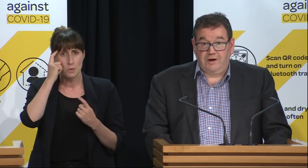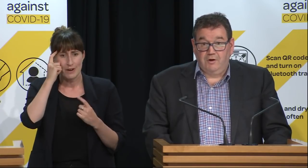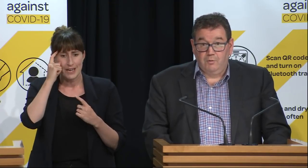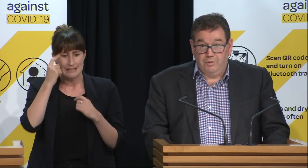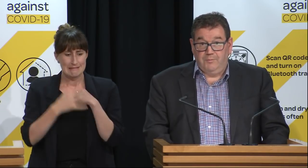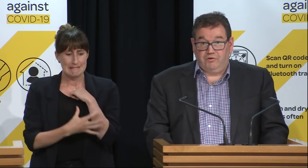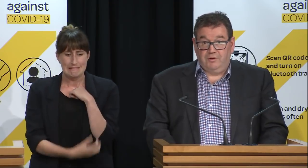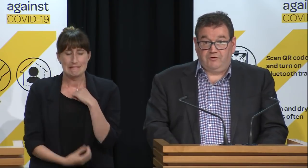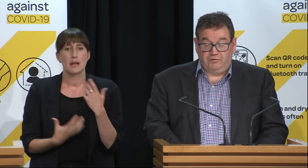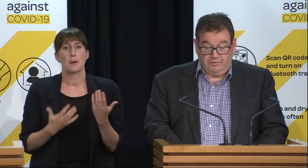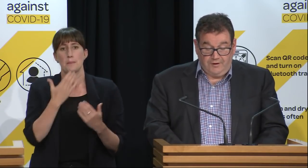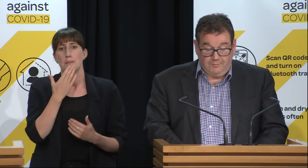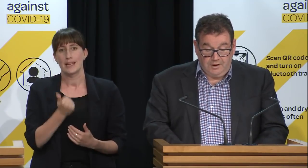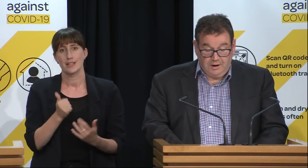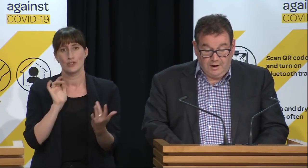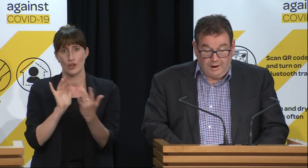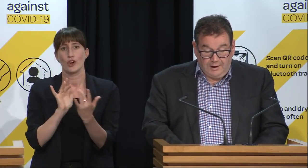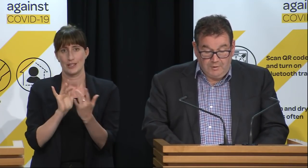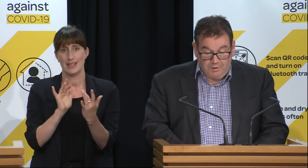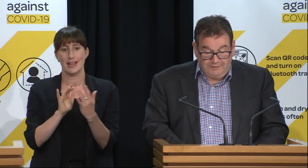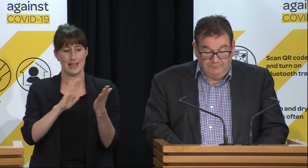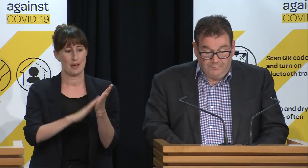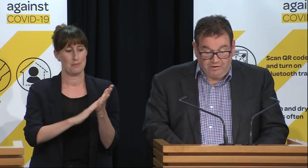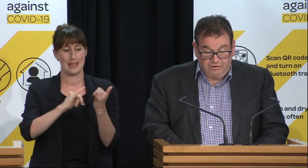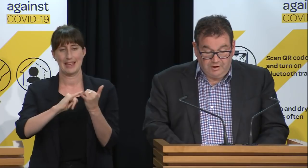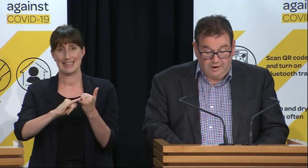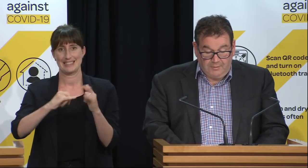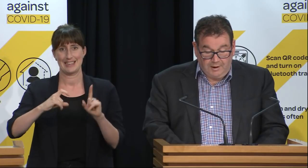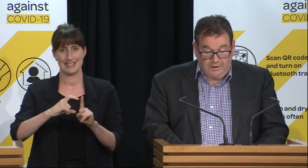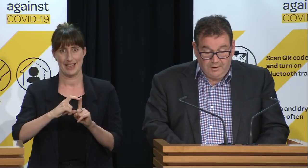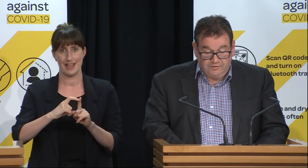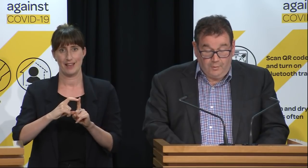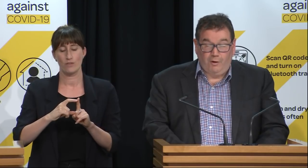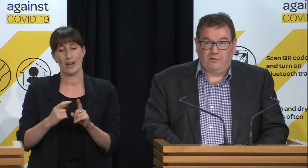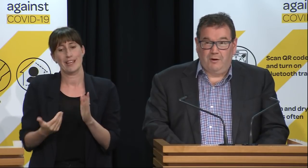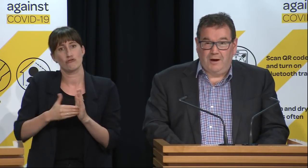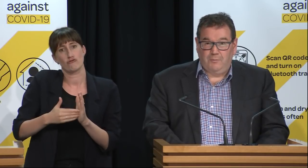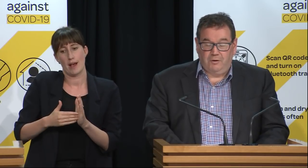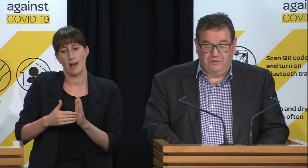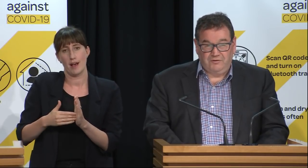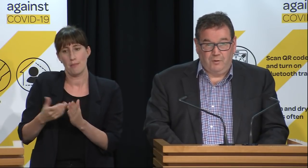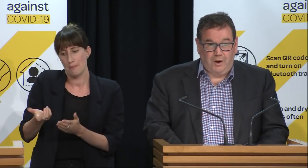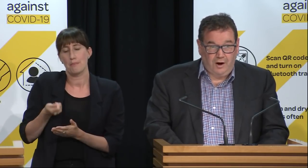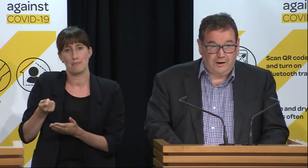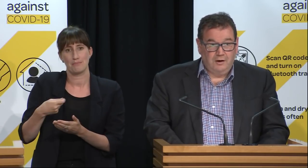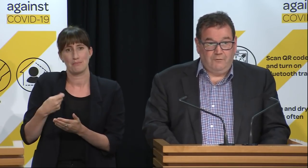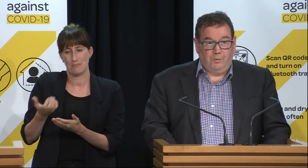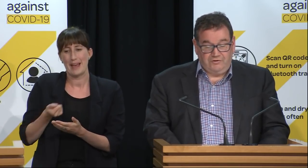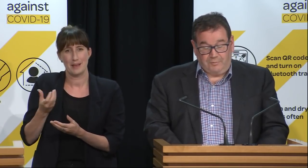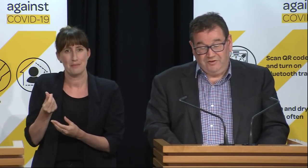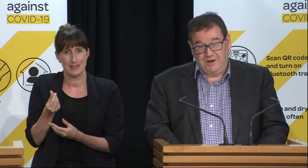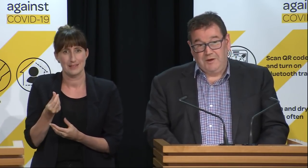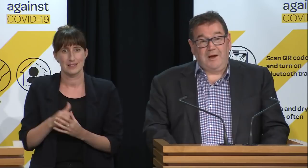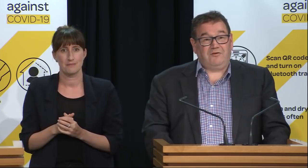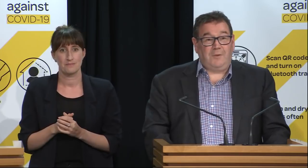make contact with the Ministry of Social Development, and we will have information up tomorrow about the process for applying for the